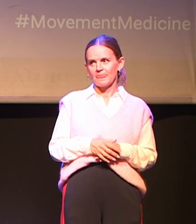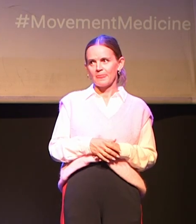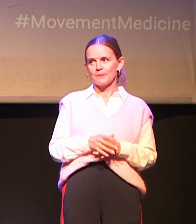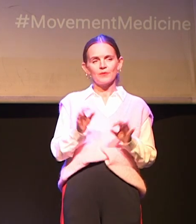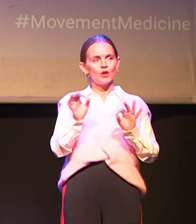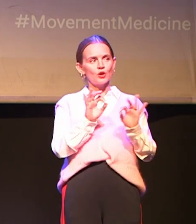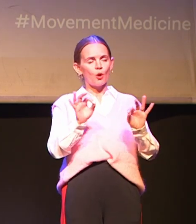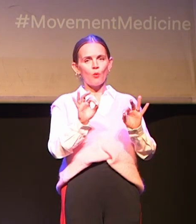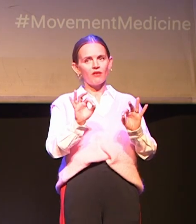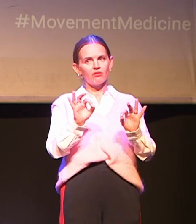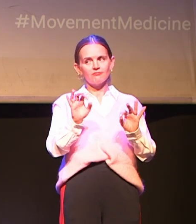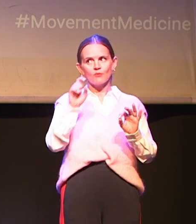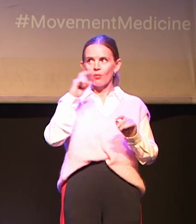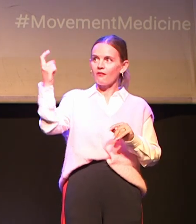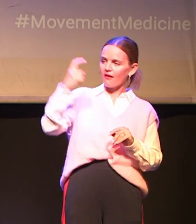gonna come save us.